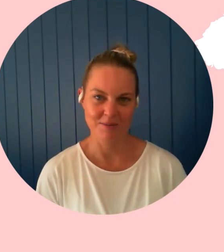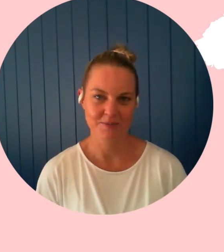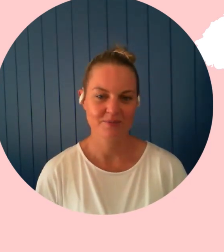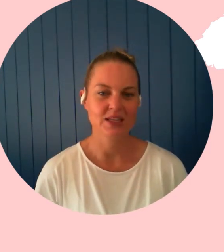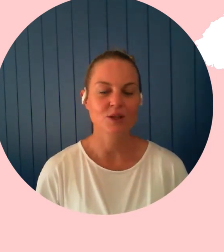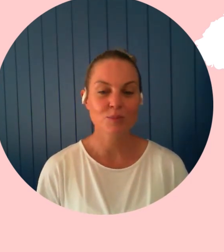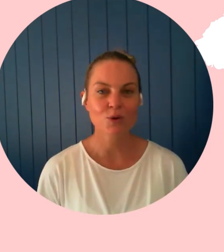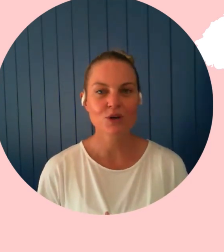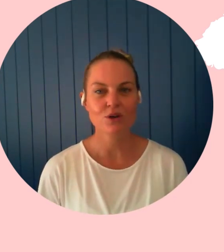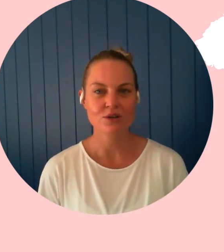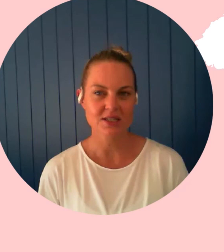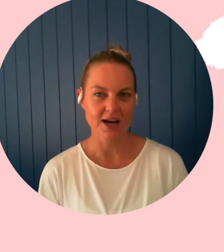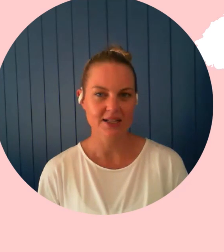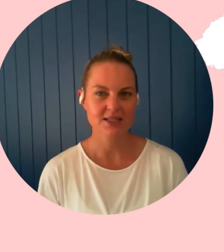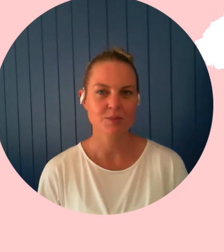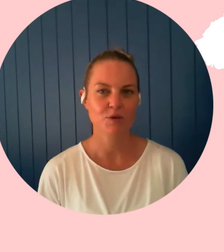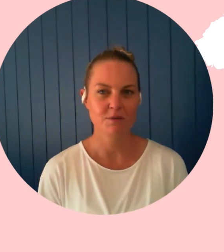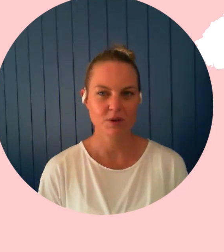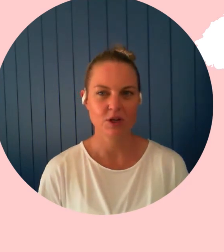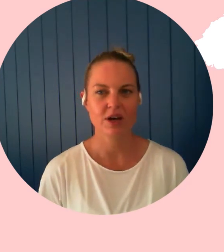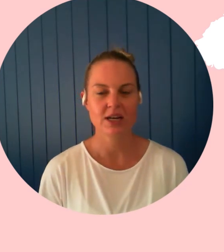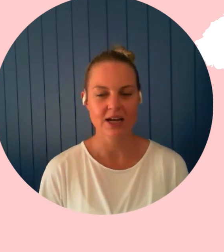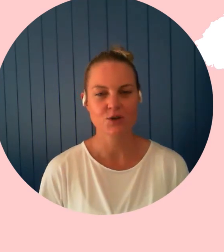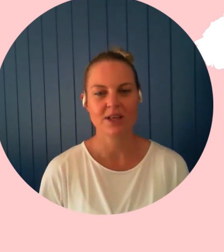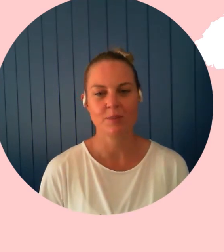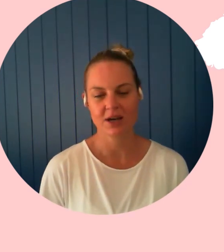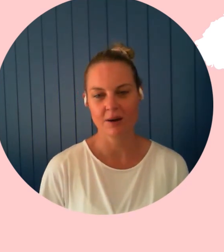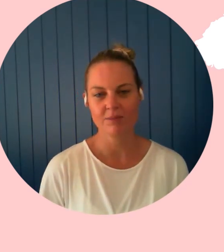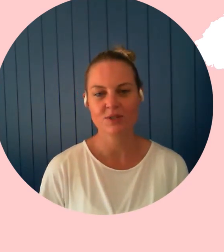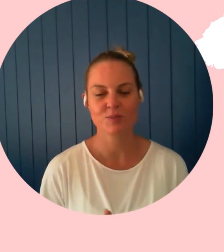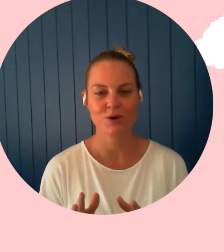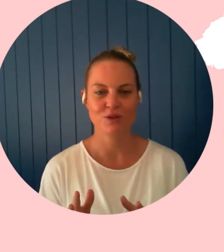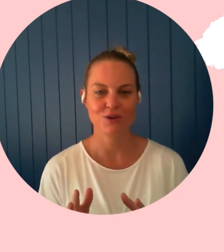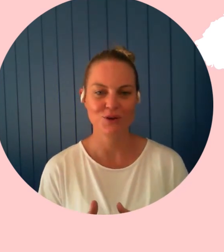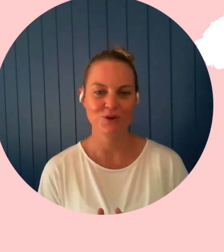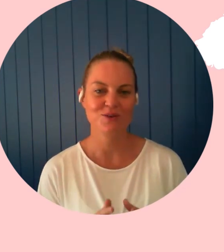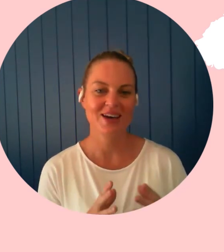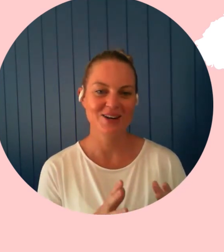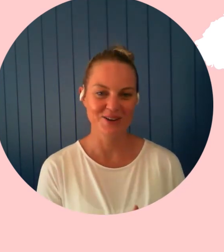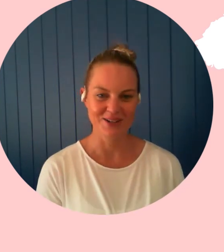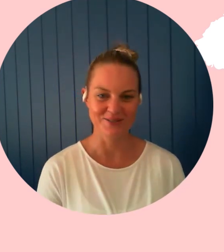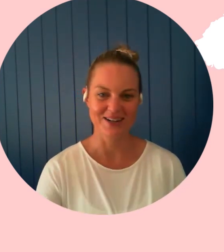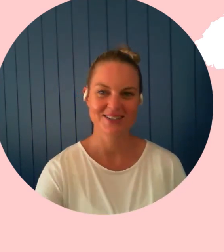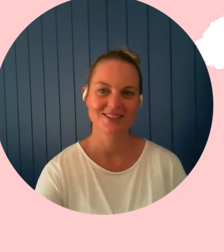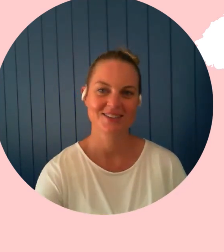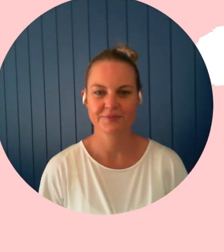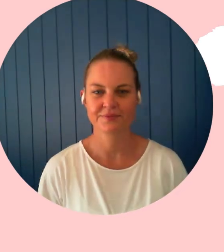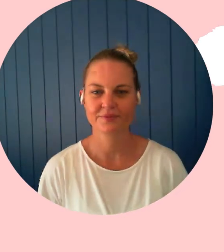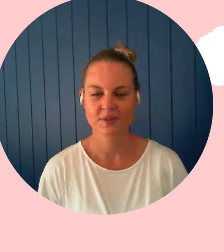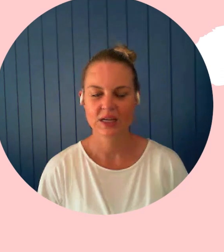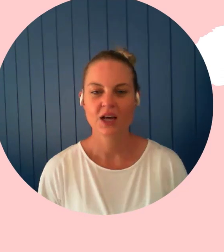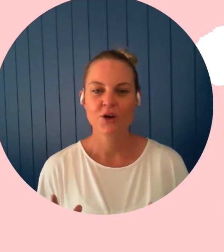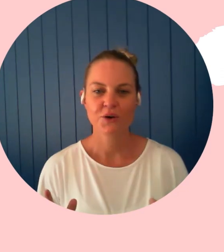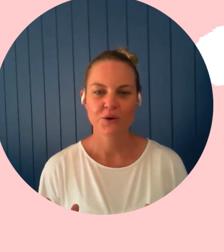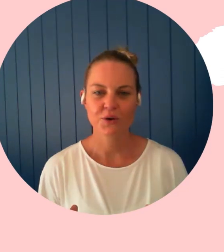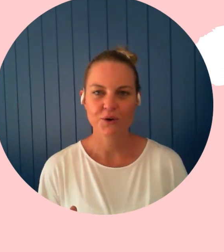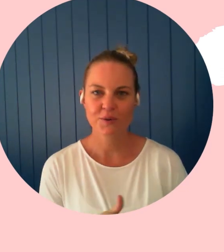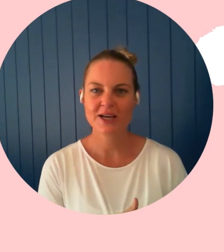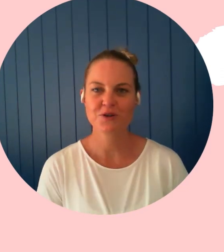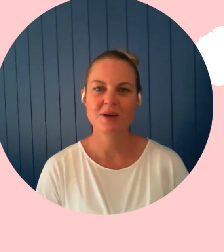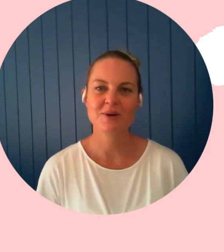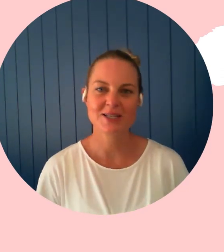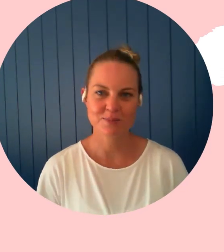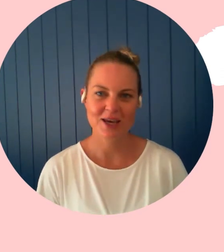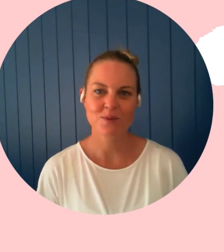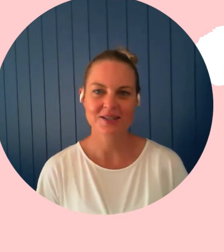up. The more you use signs, the more familiar and natural they'll become to both you and your little one. Always